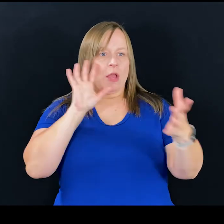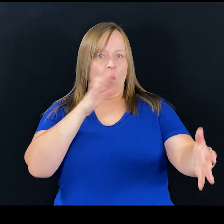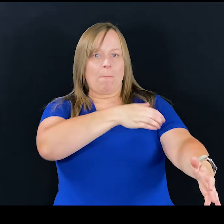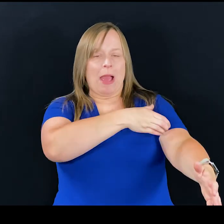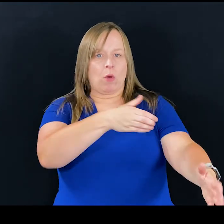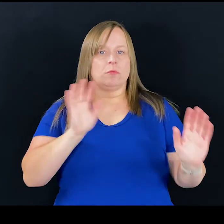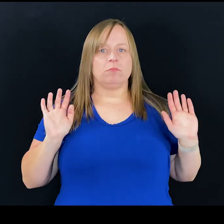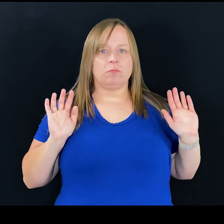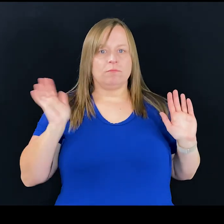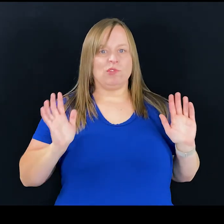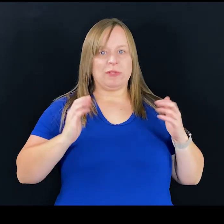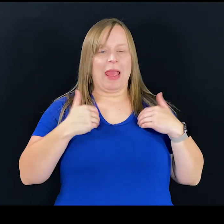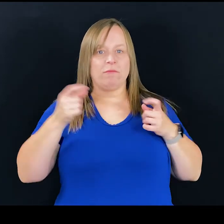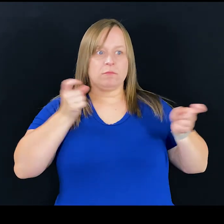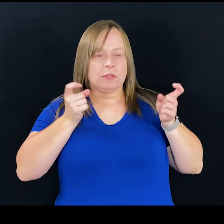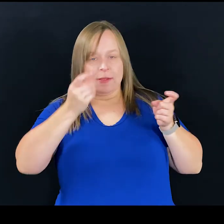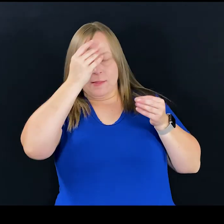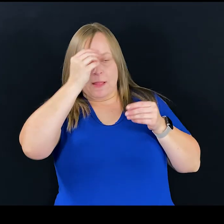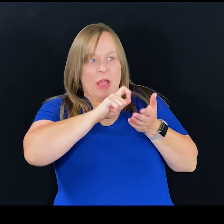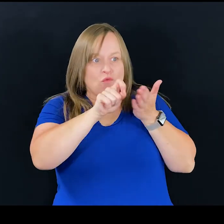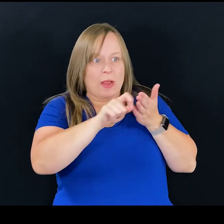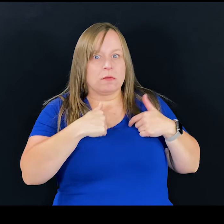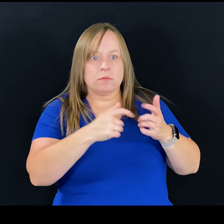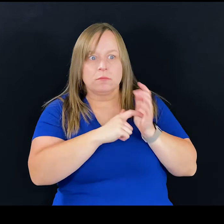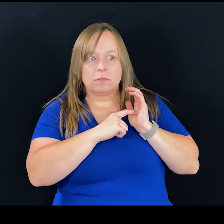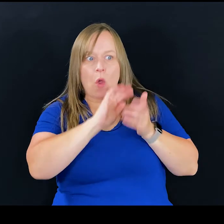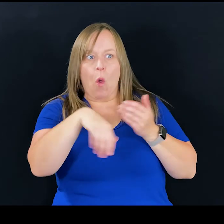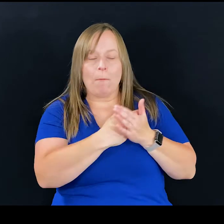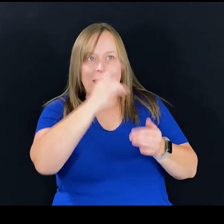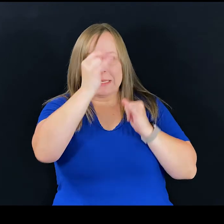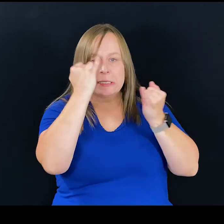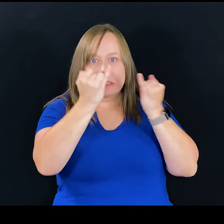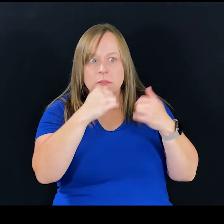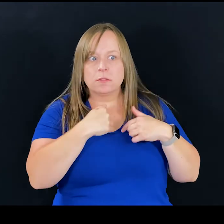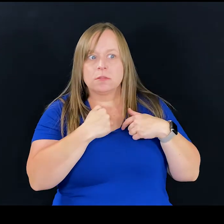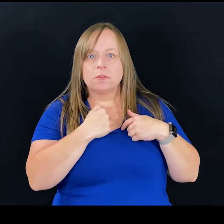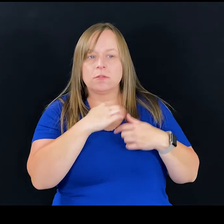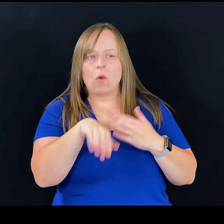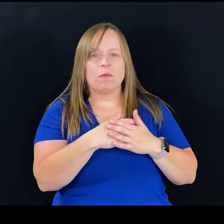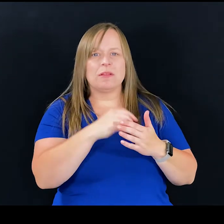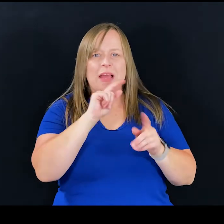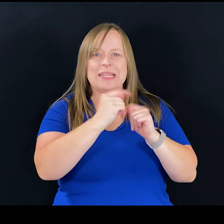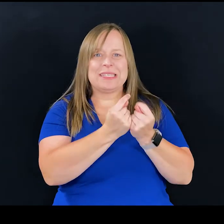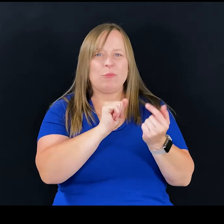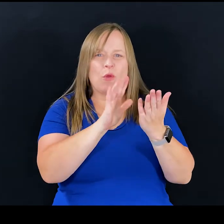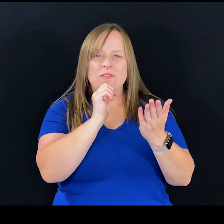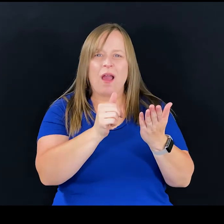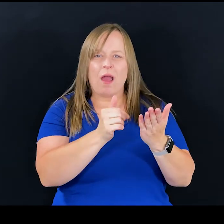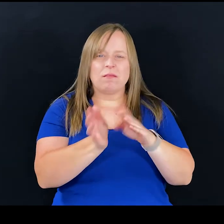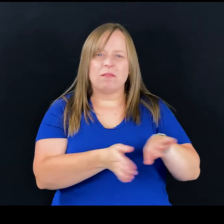let go of the power that I used to have of thinking that I had to write it, it had to be all my ideas, and that's not a